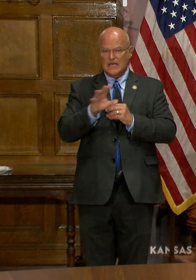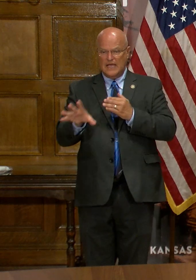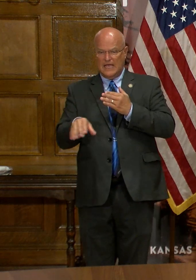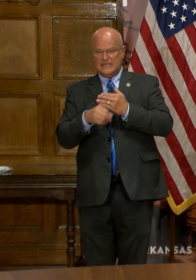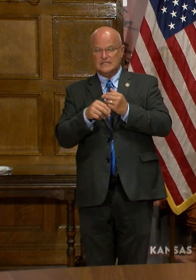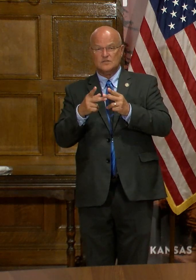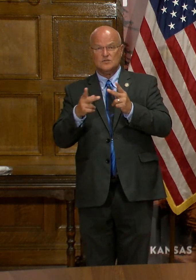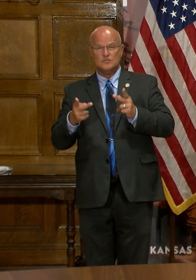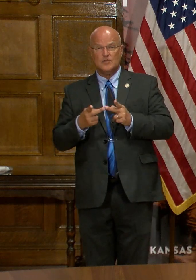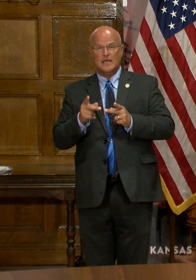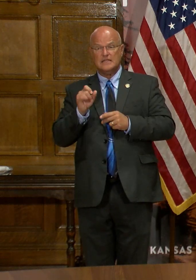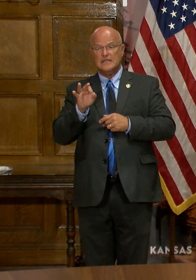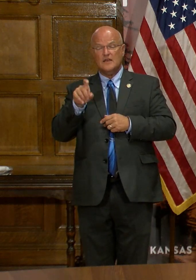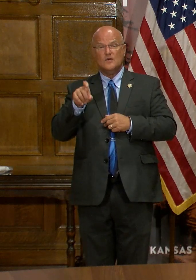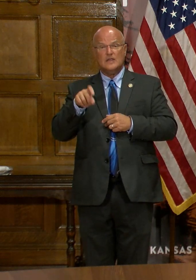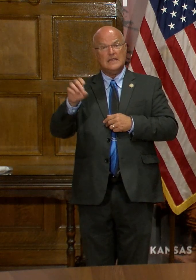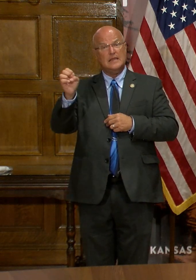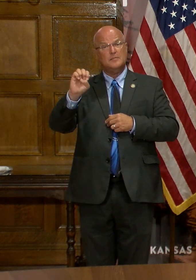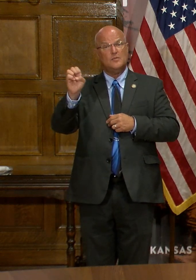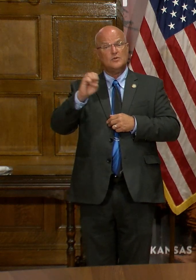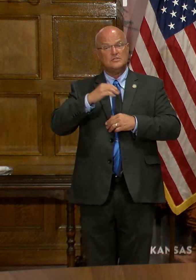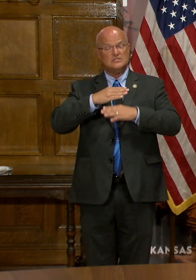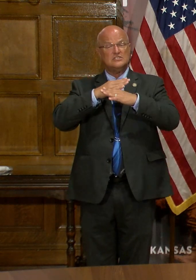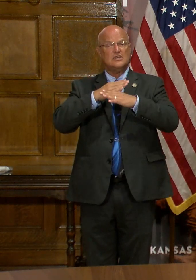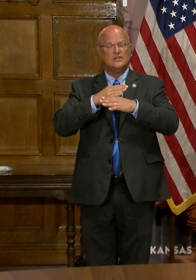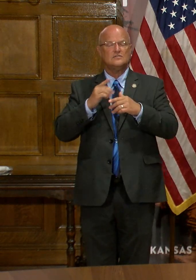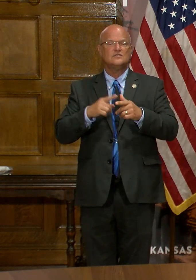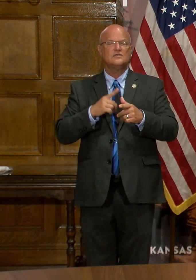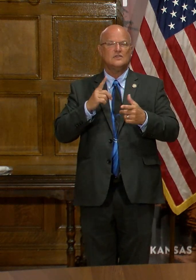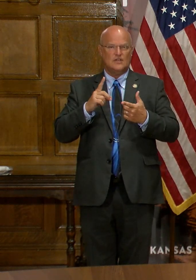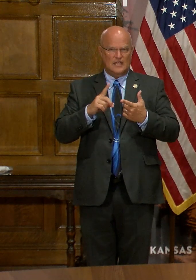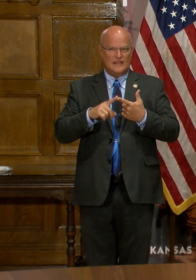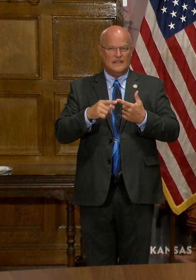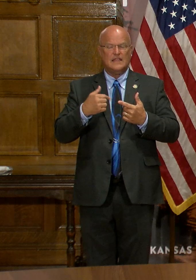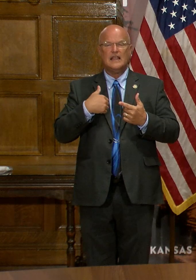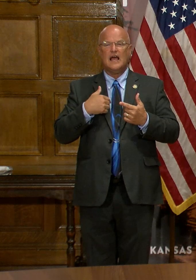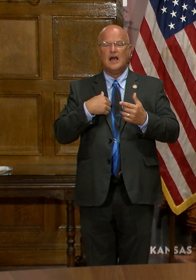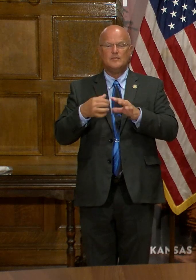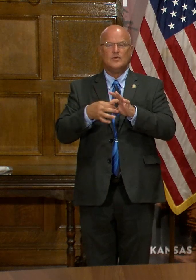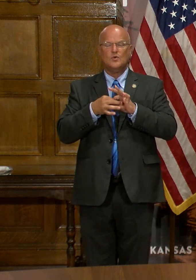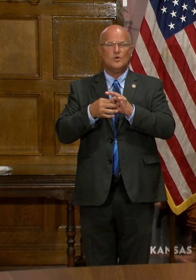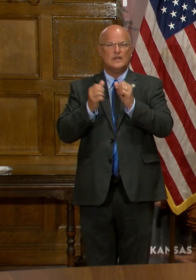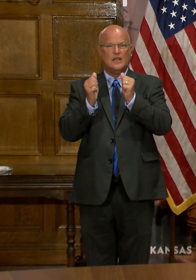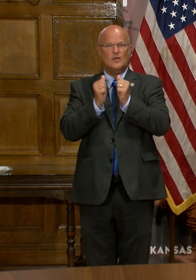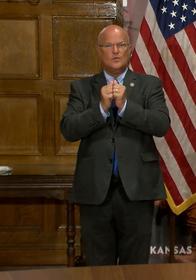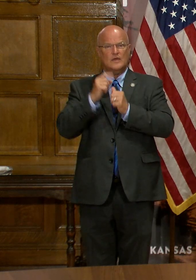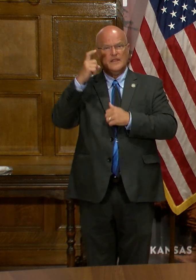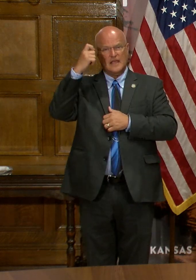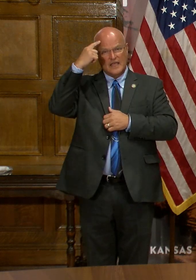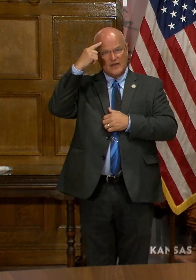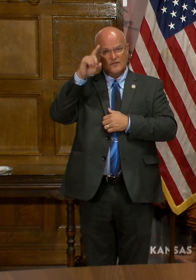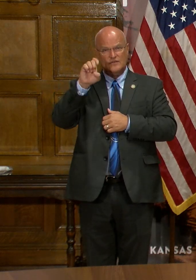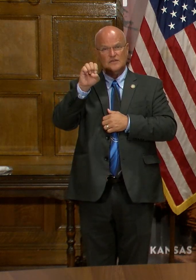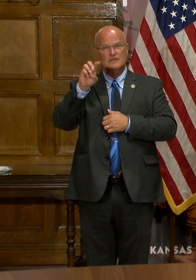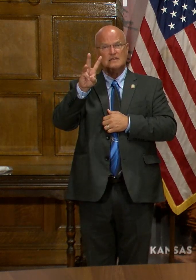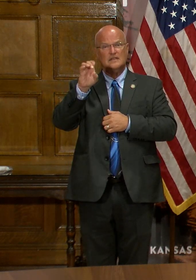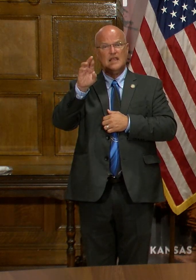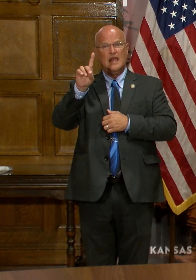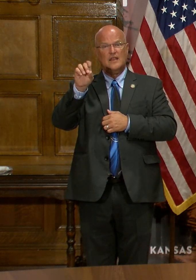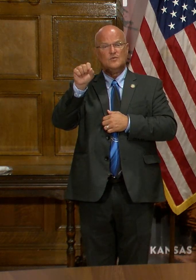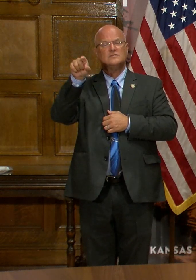space. If we have to do emergency shelters, then I'll be coordinating with Governor Edwards